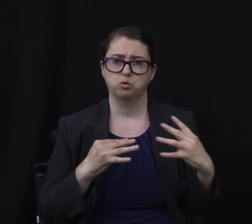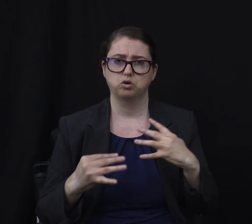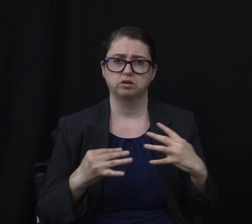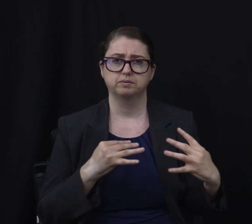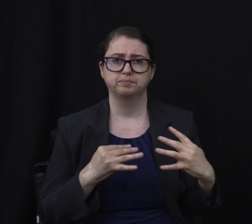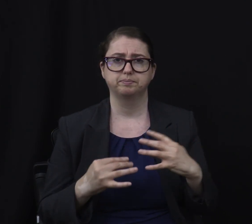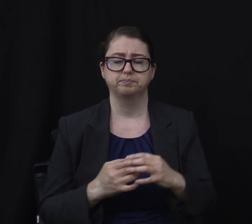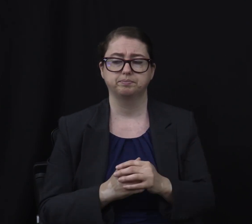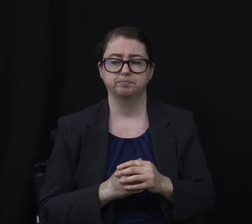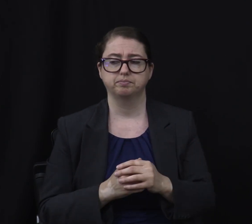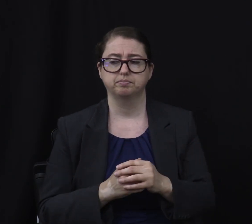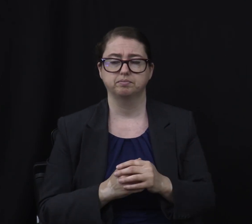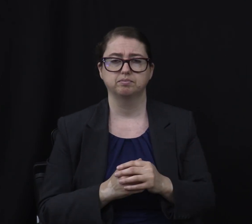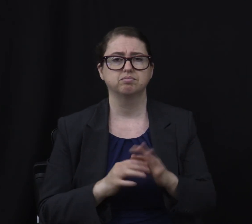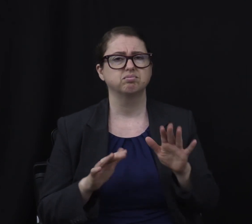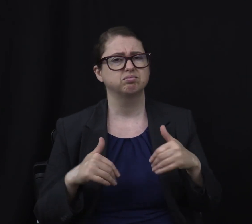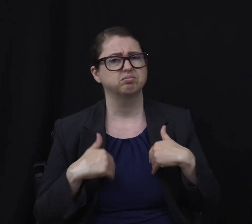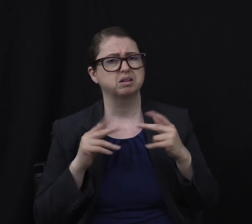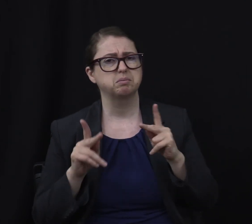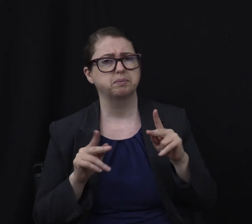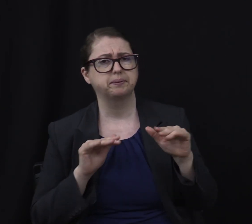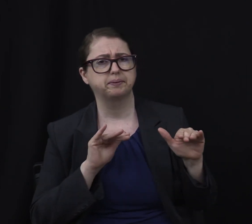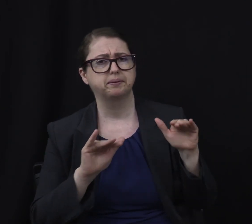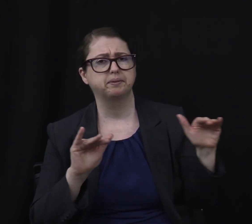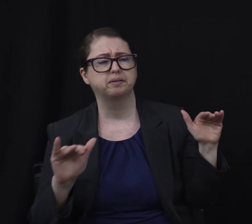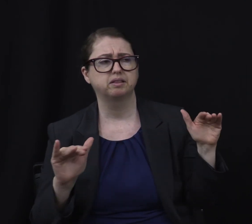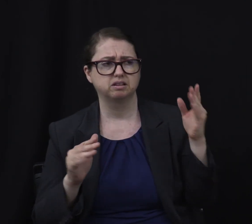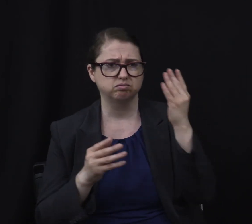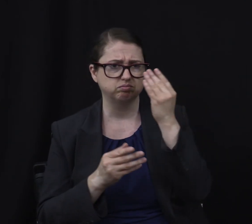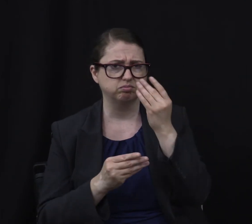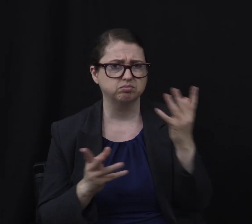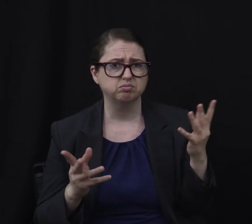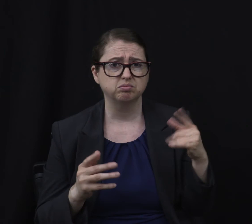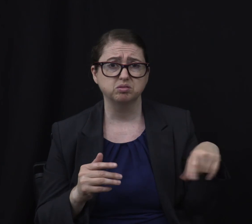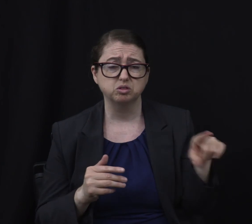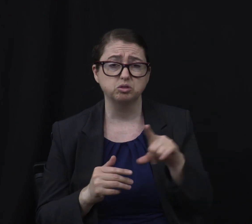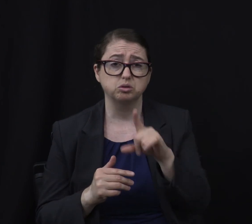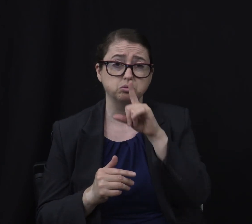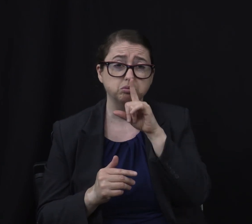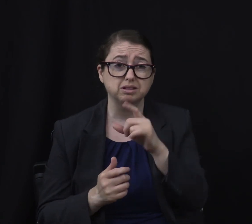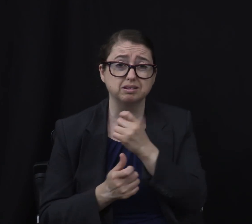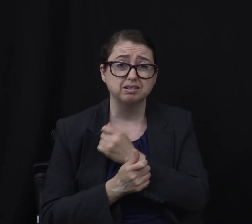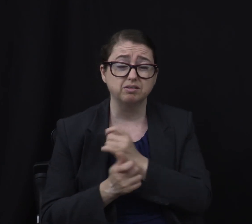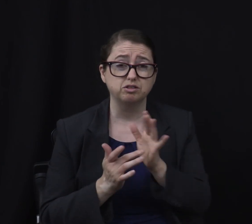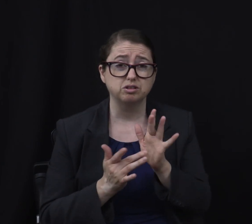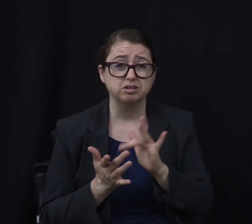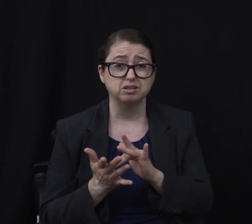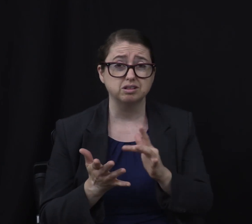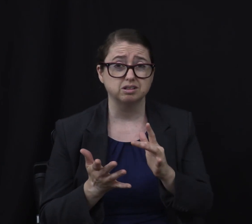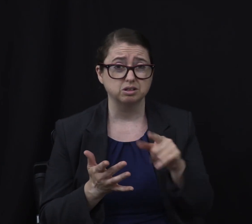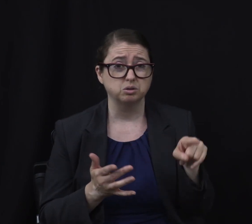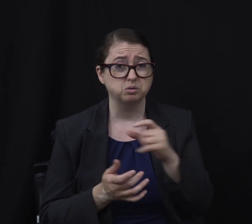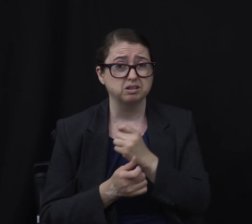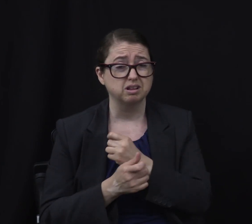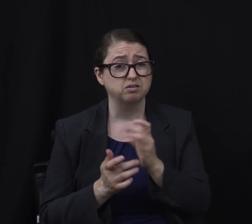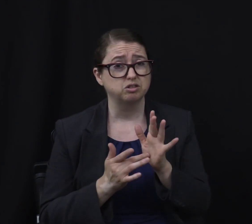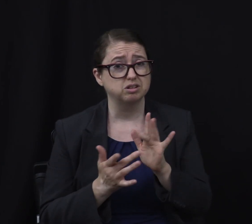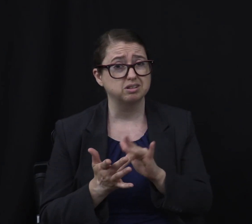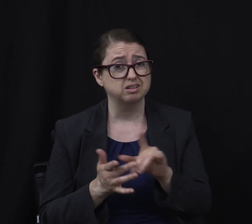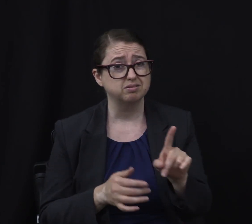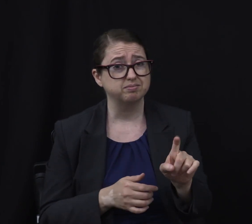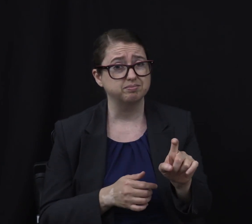And so, young people, I put this to you. Do you truly love Jesus? Because Jesus is